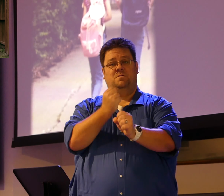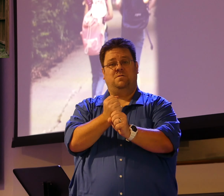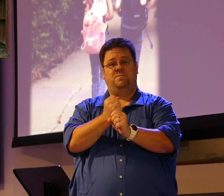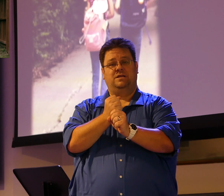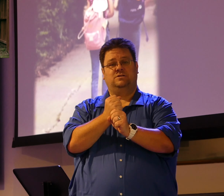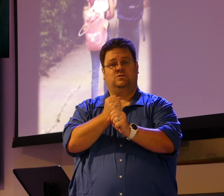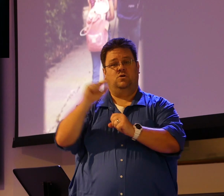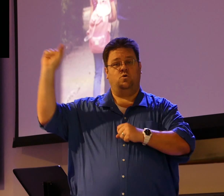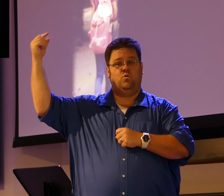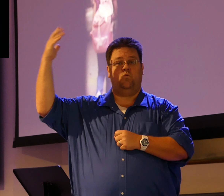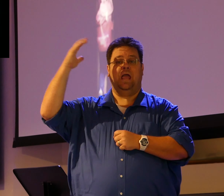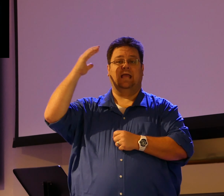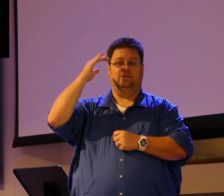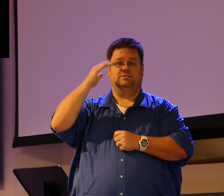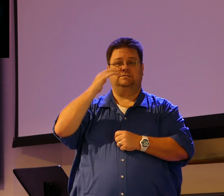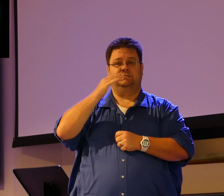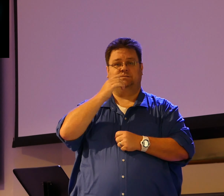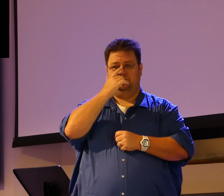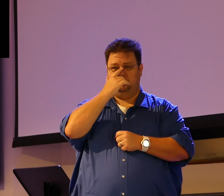that's what makes it grace